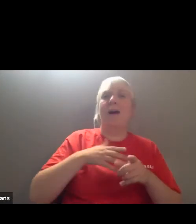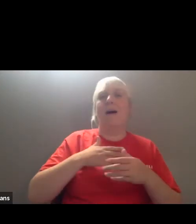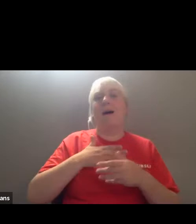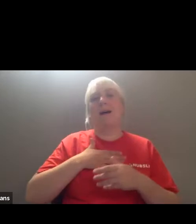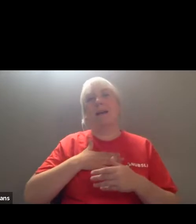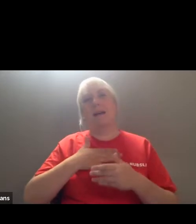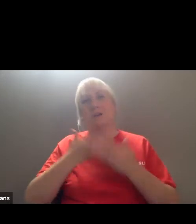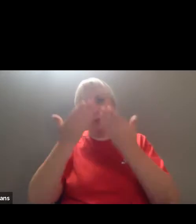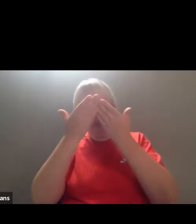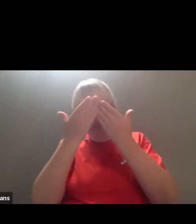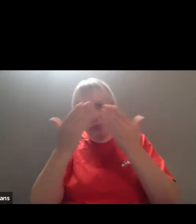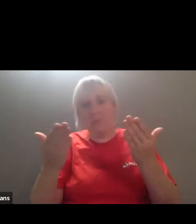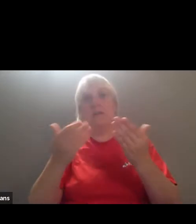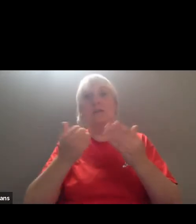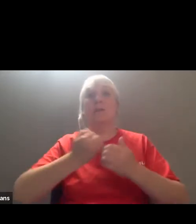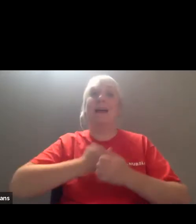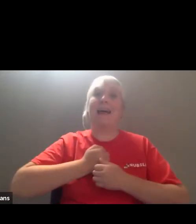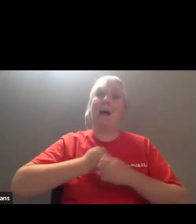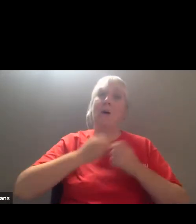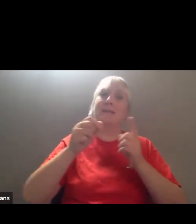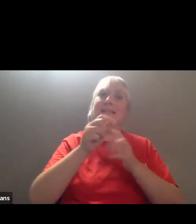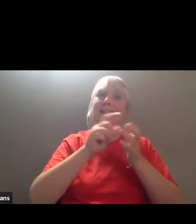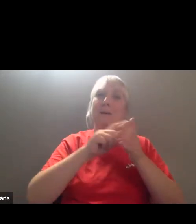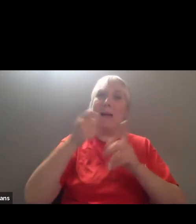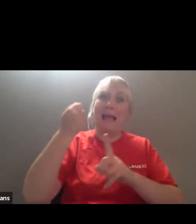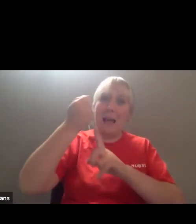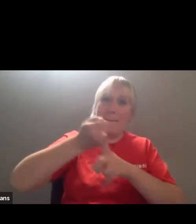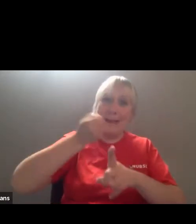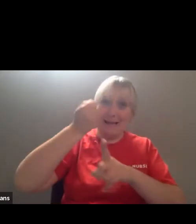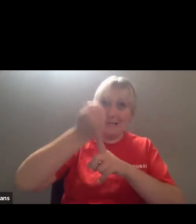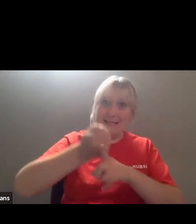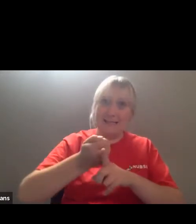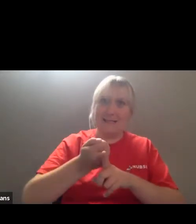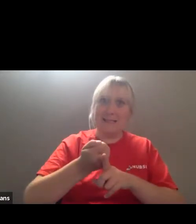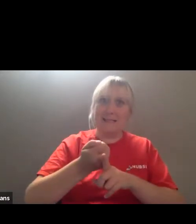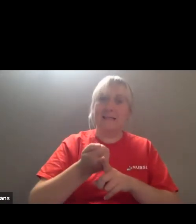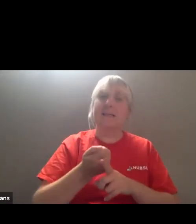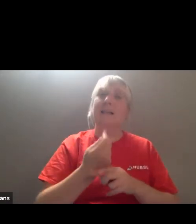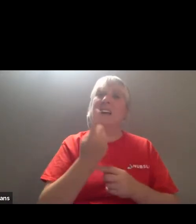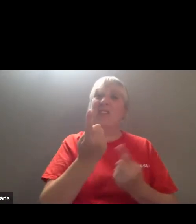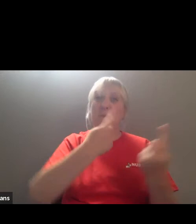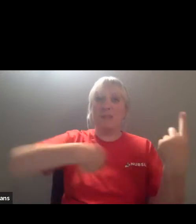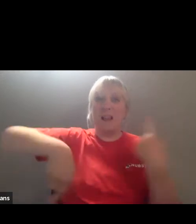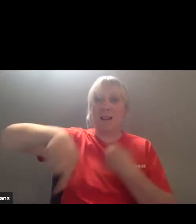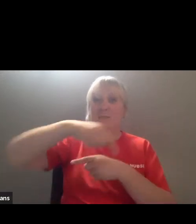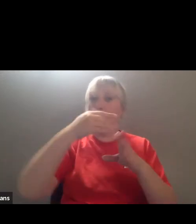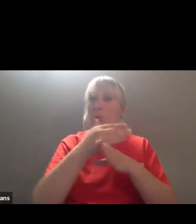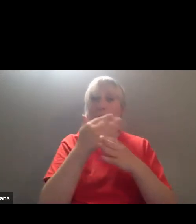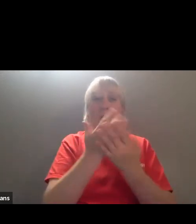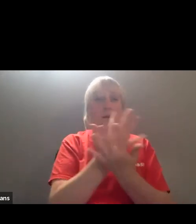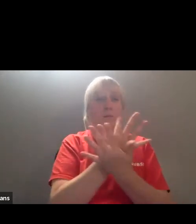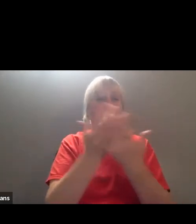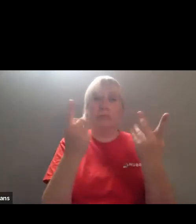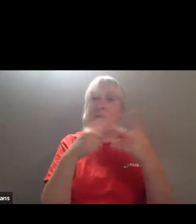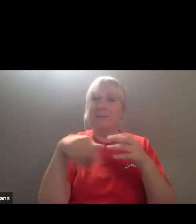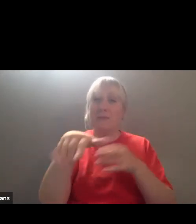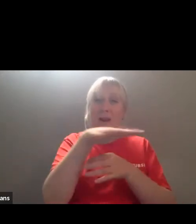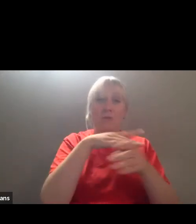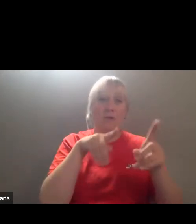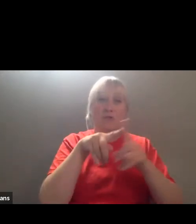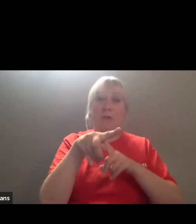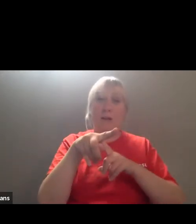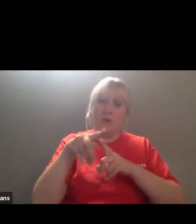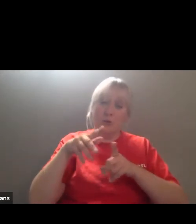who work tirelessly hard to work right across different spectrums to bring about change. And